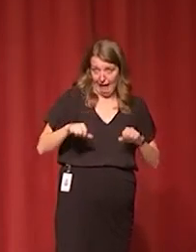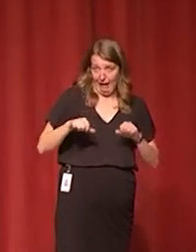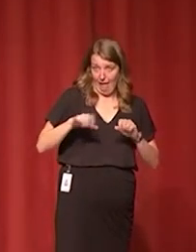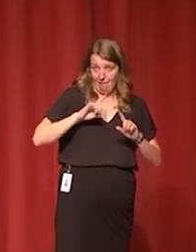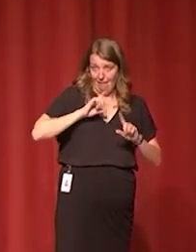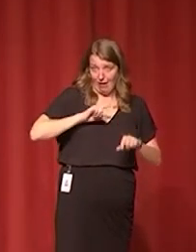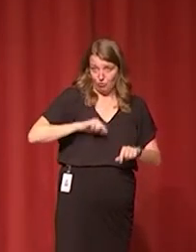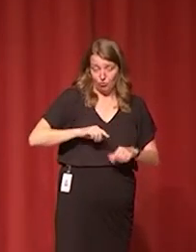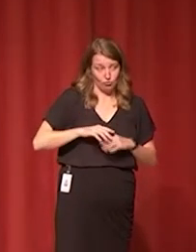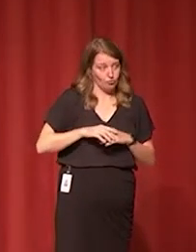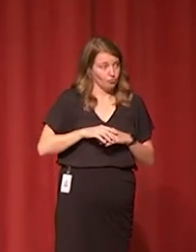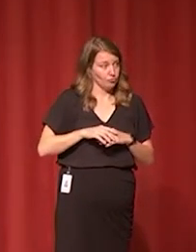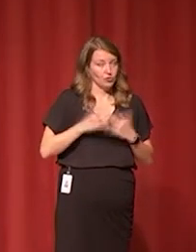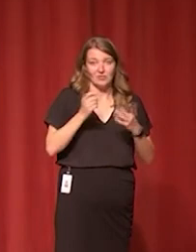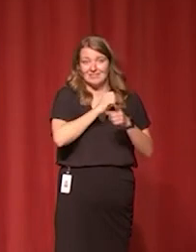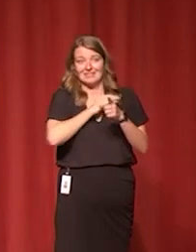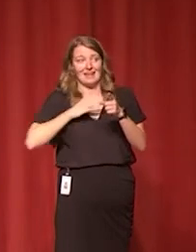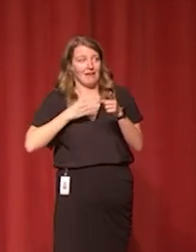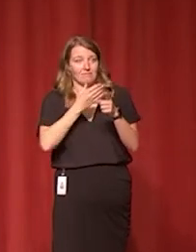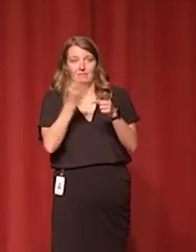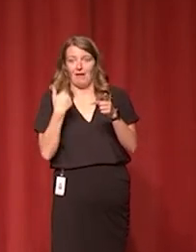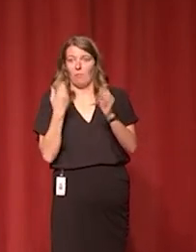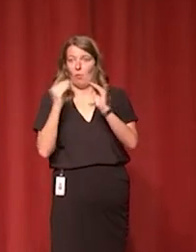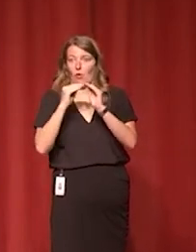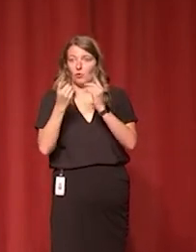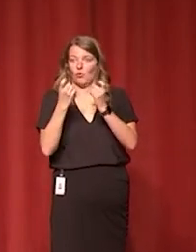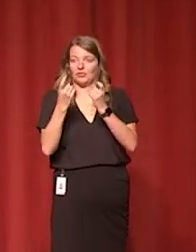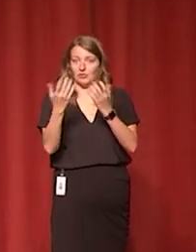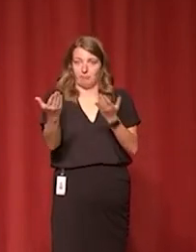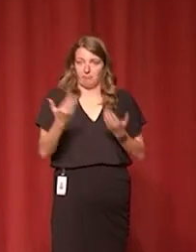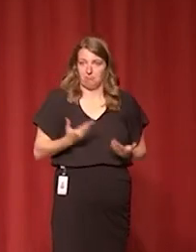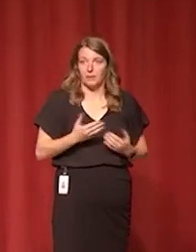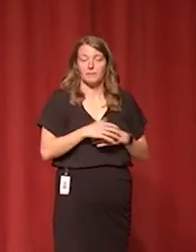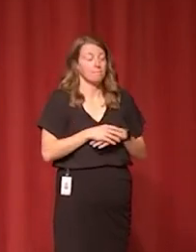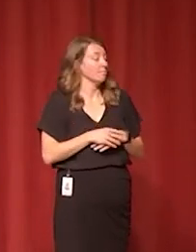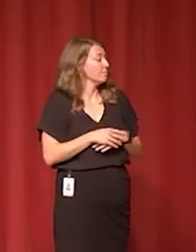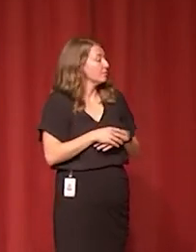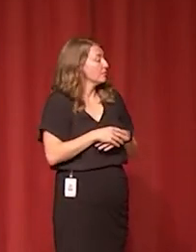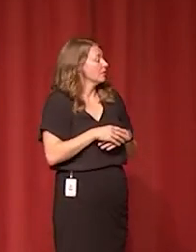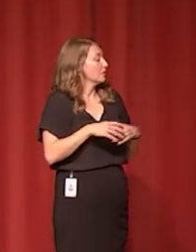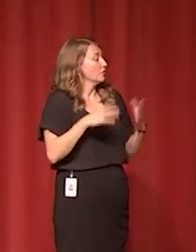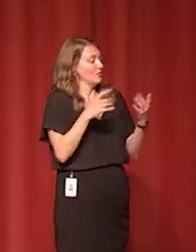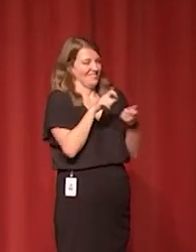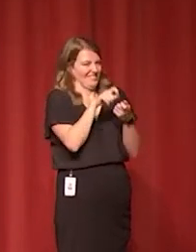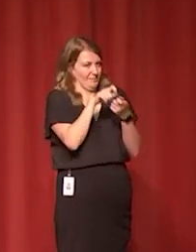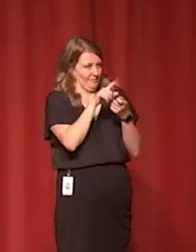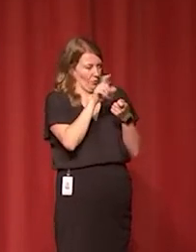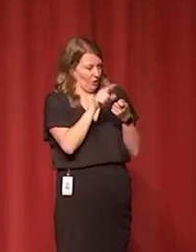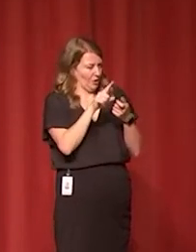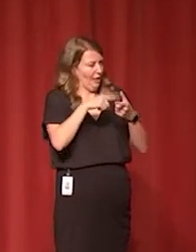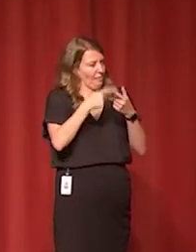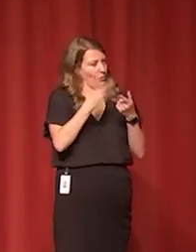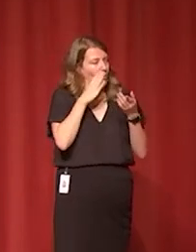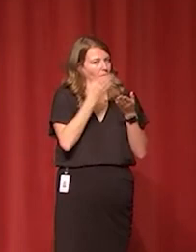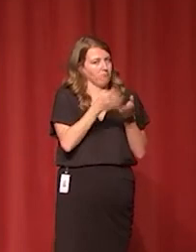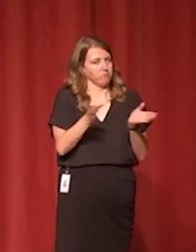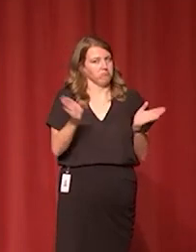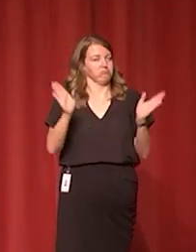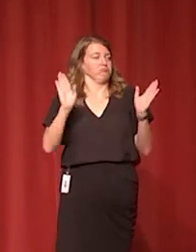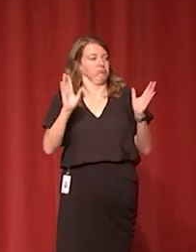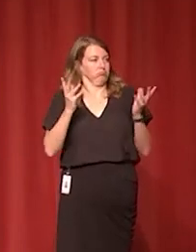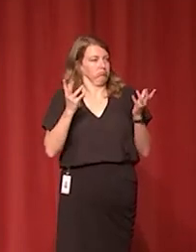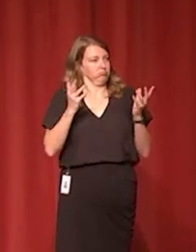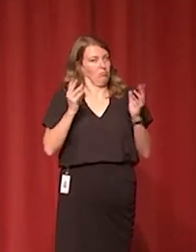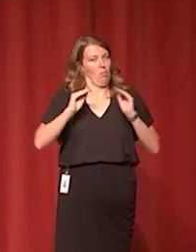else that you all would like to hear about. So I'm going to start with this specific question, but make it a more general question.